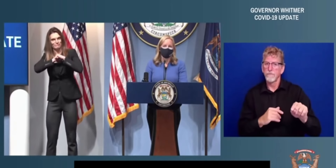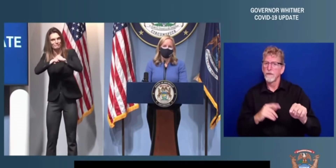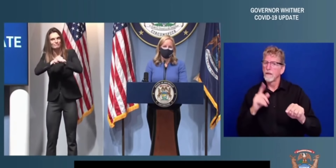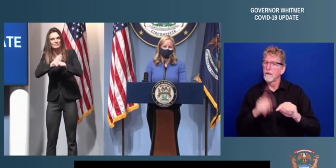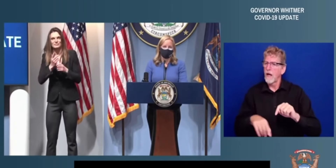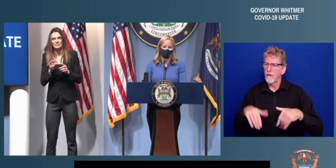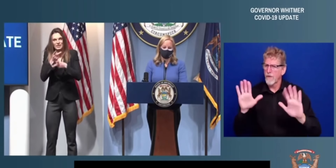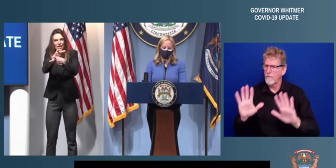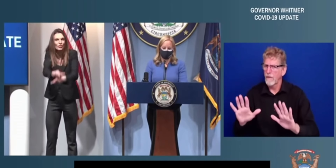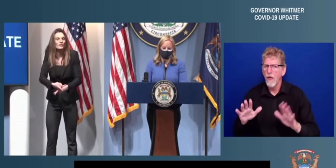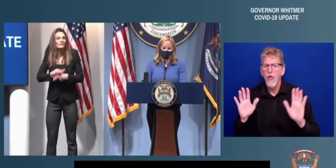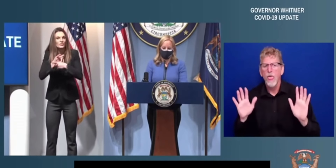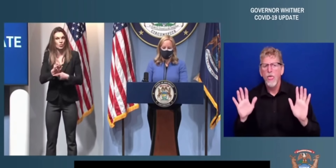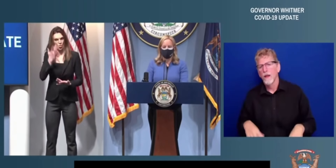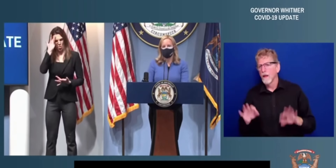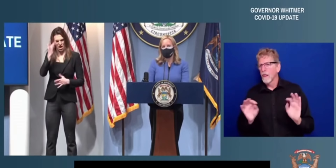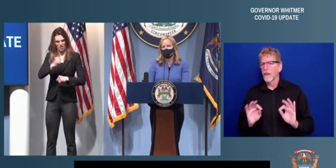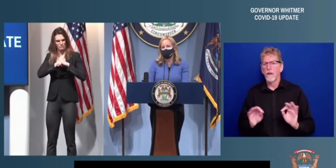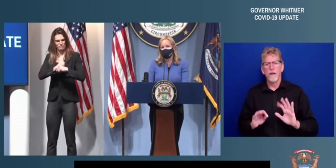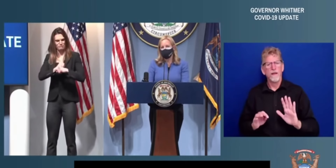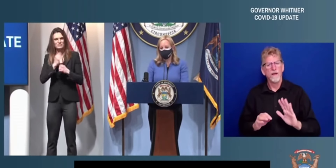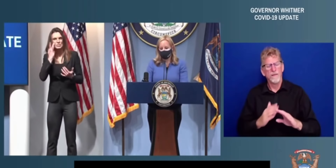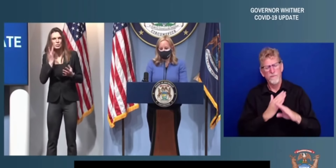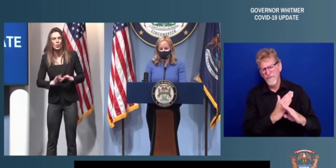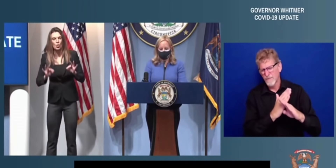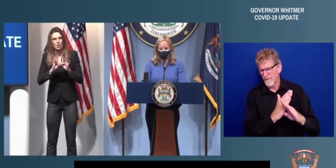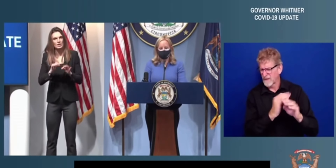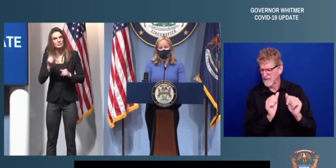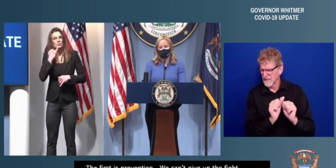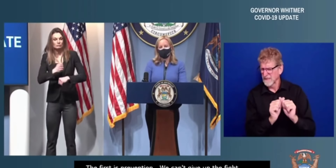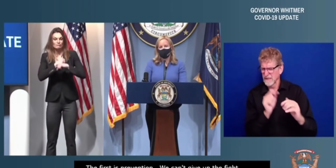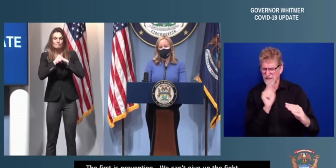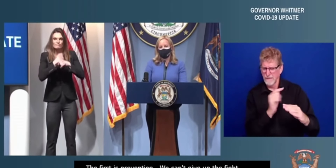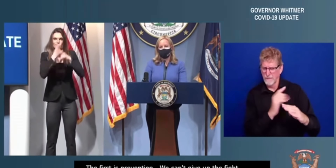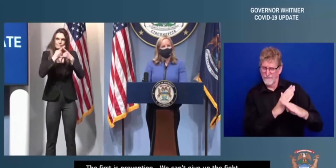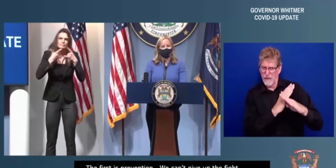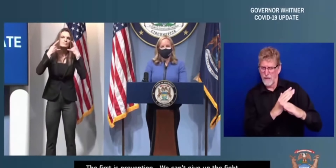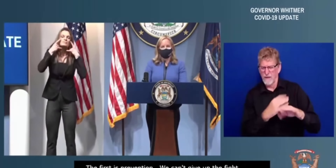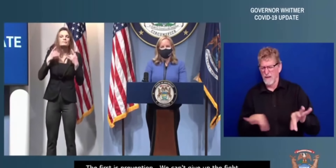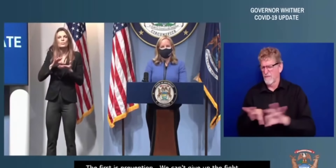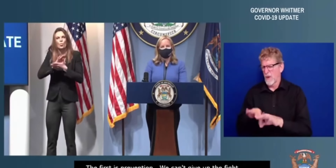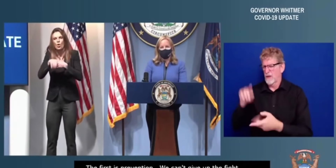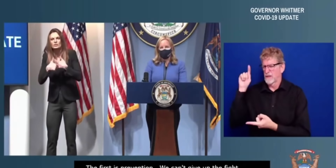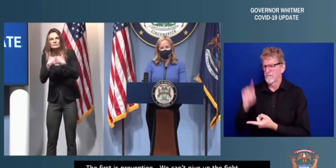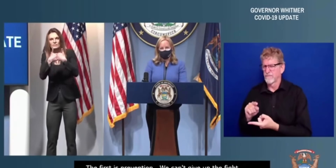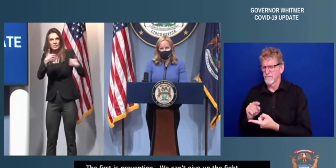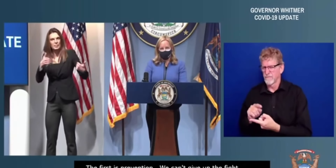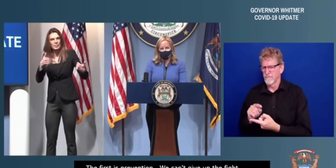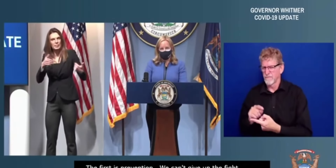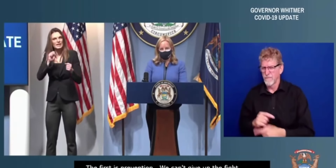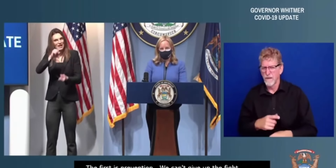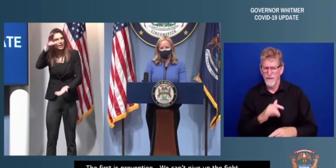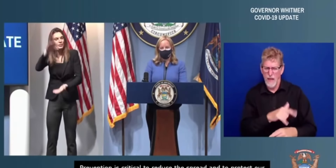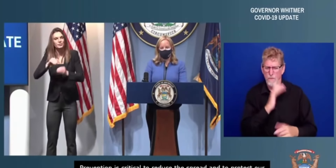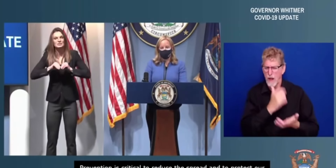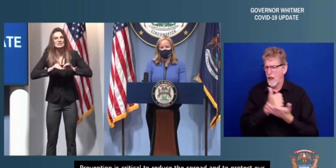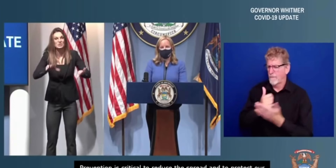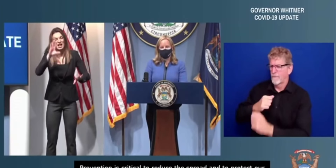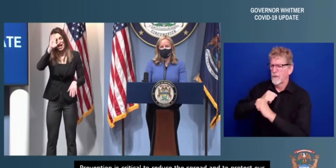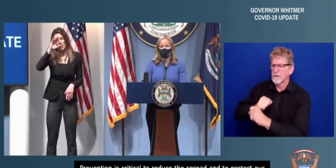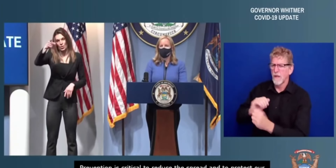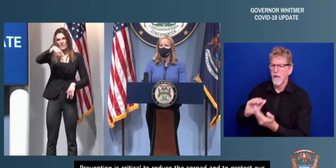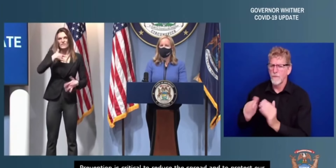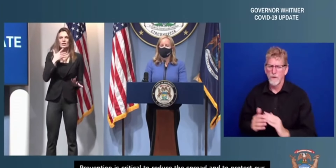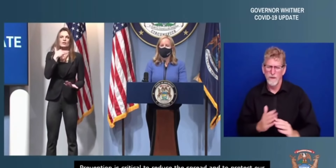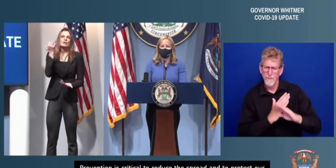is critical to reduce the spread and to protect our community. I realize that we're all very tired of this,